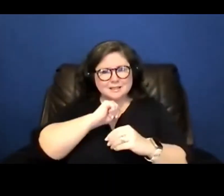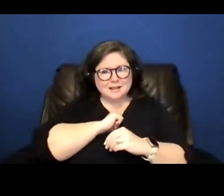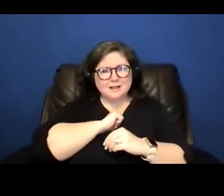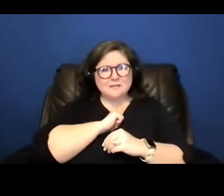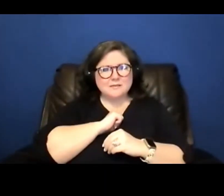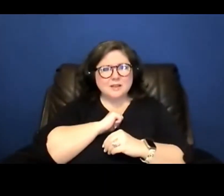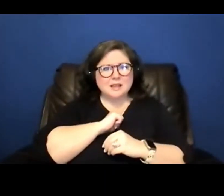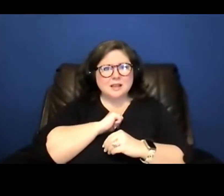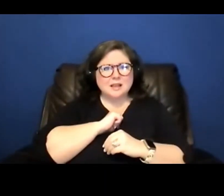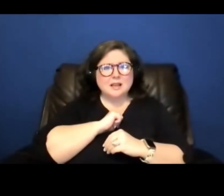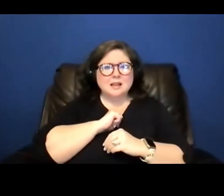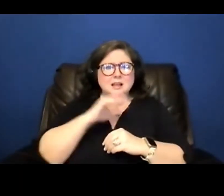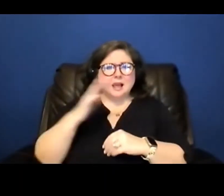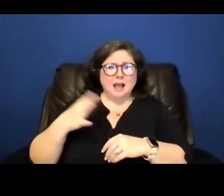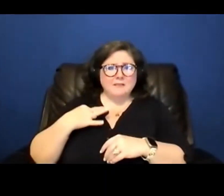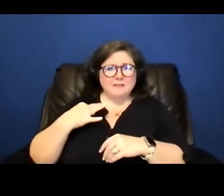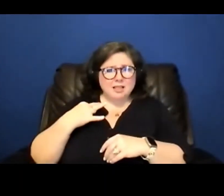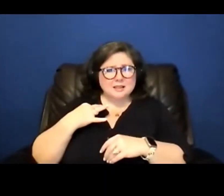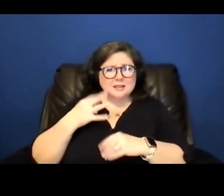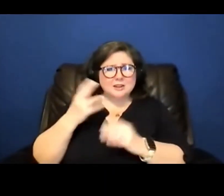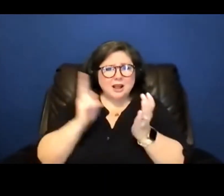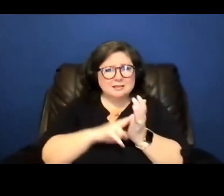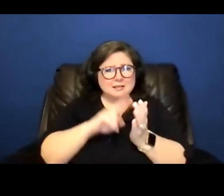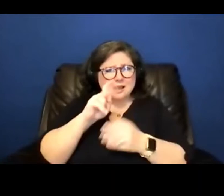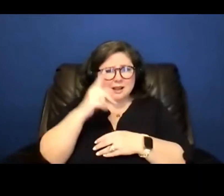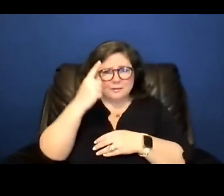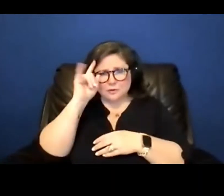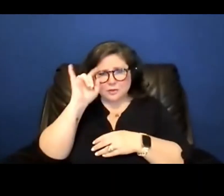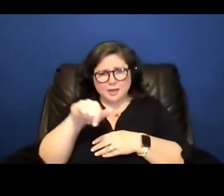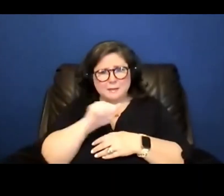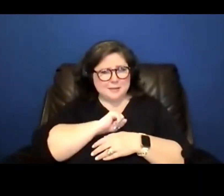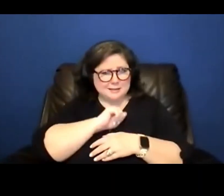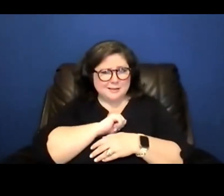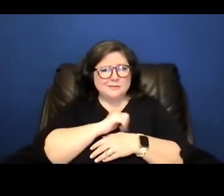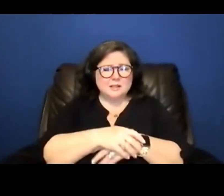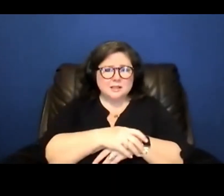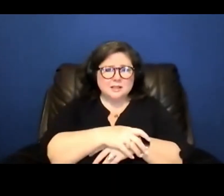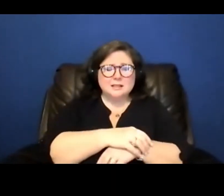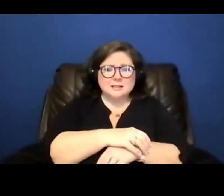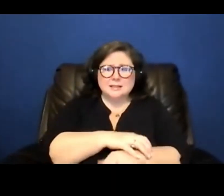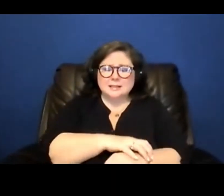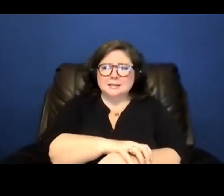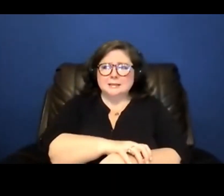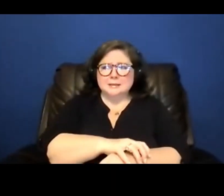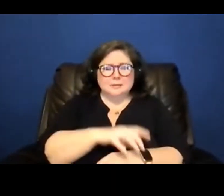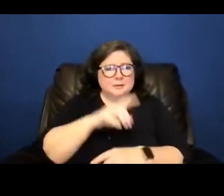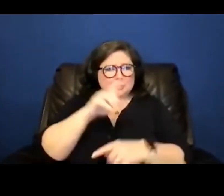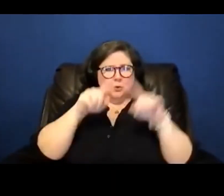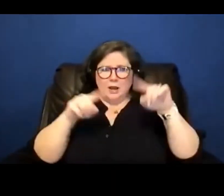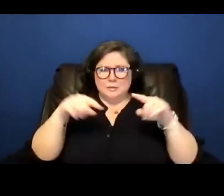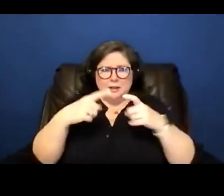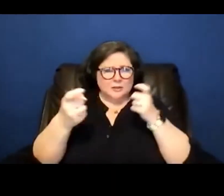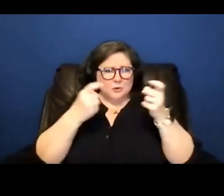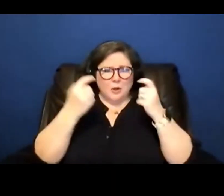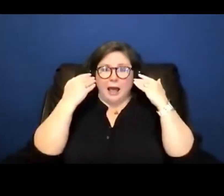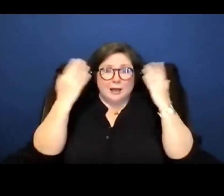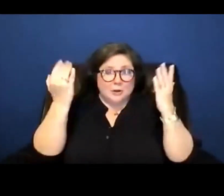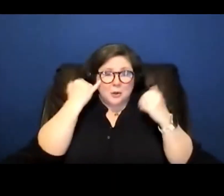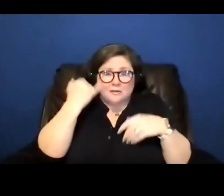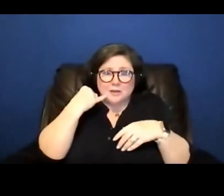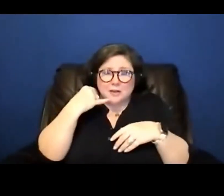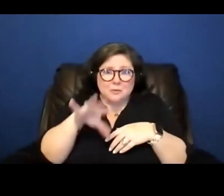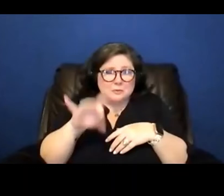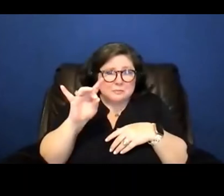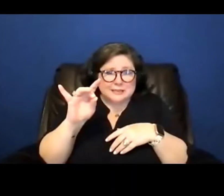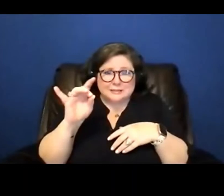I volunteered. I signed up for it, and it was randomized control, so I didn't know whether I was going to be